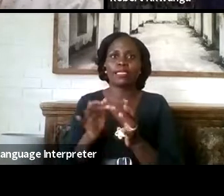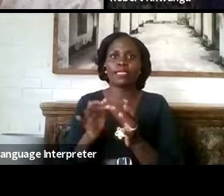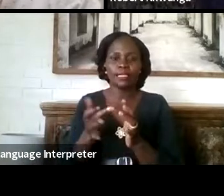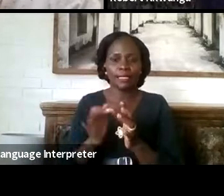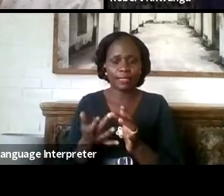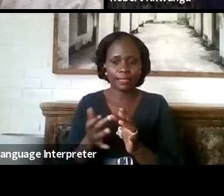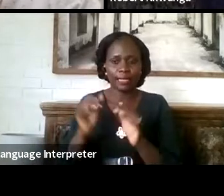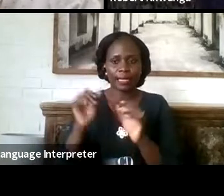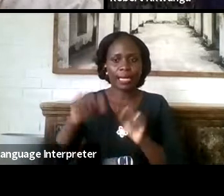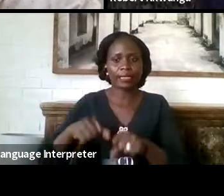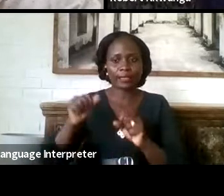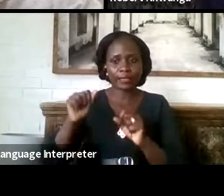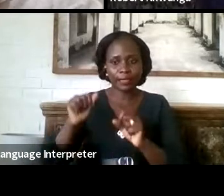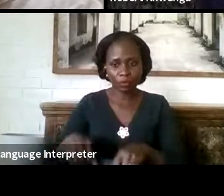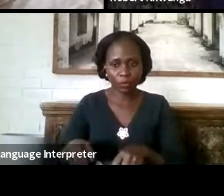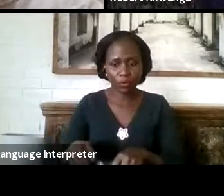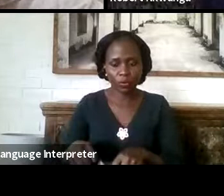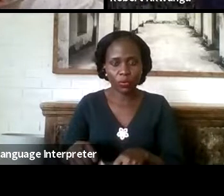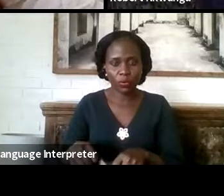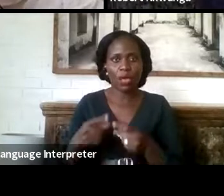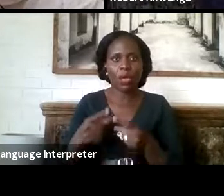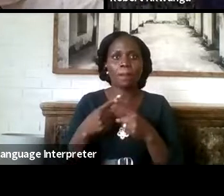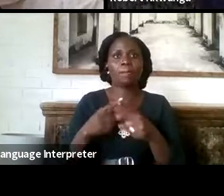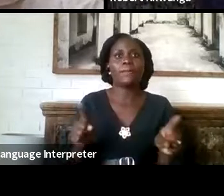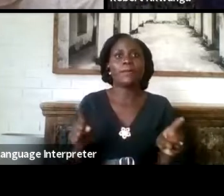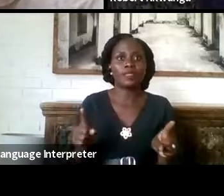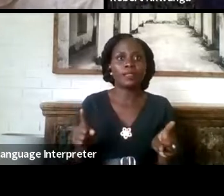practically it is the